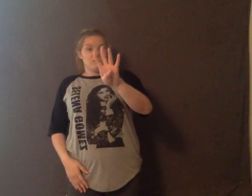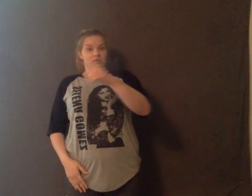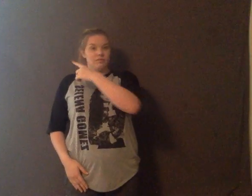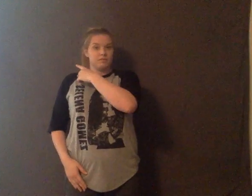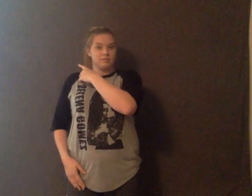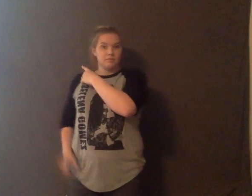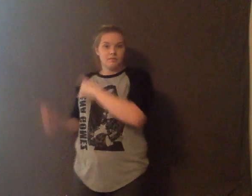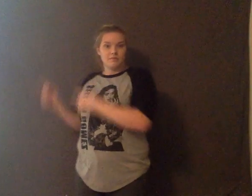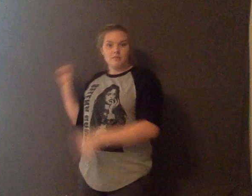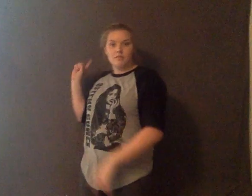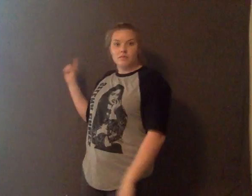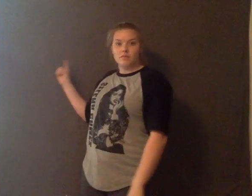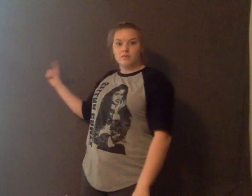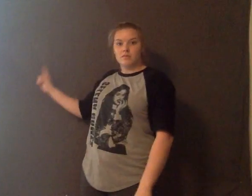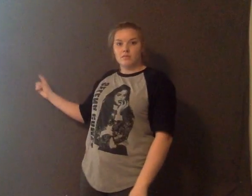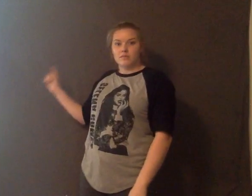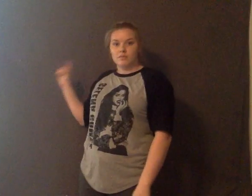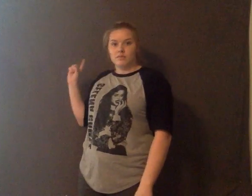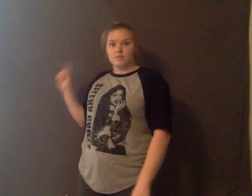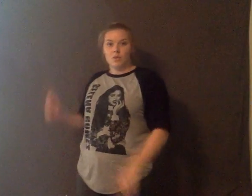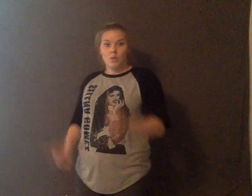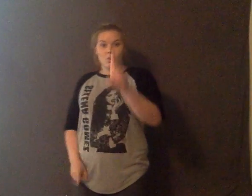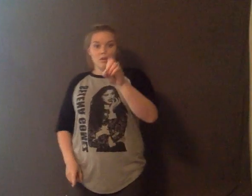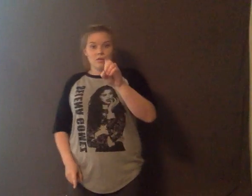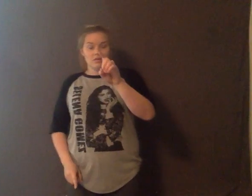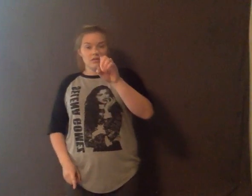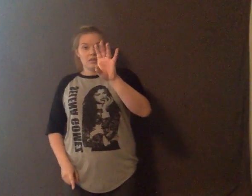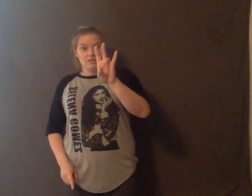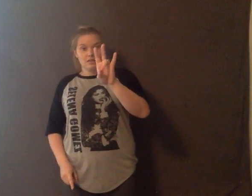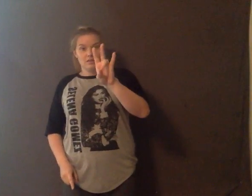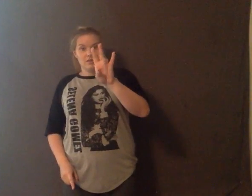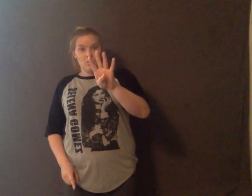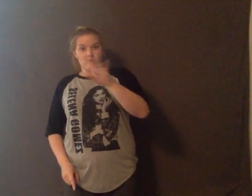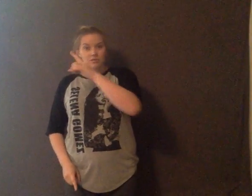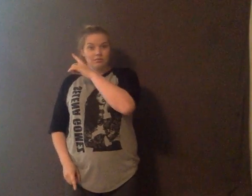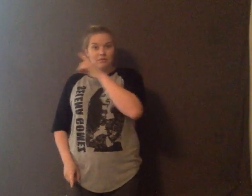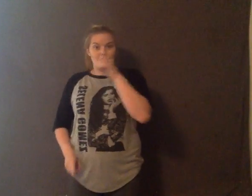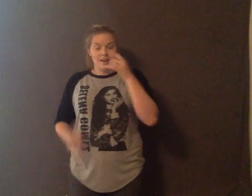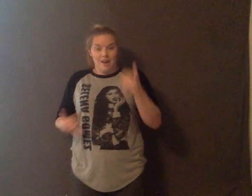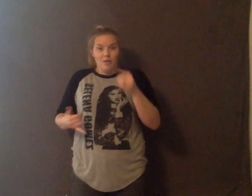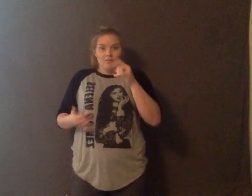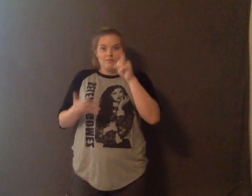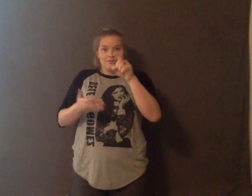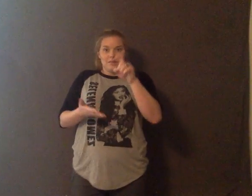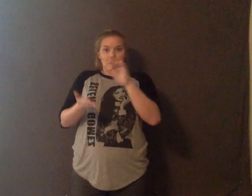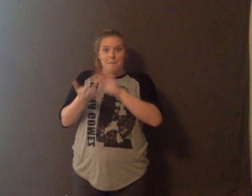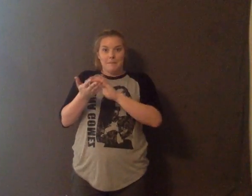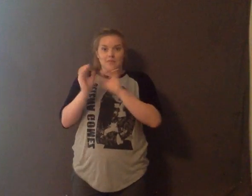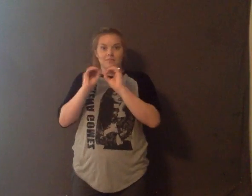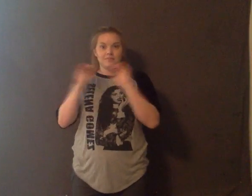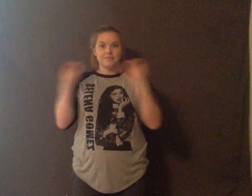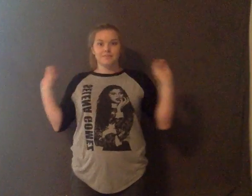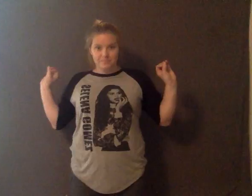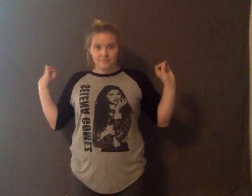and 174 people were able to lower their blood pressure enough to eliminate the need for medication. For inflammatory bowel disease like Crohn's,